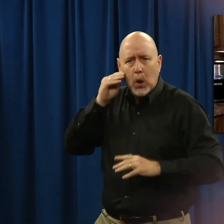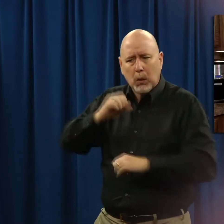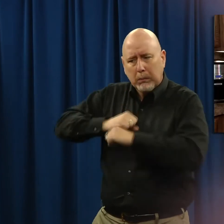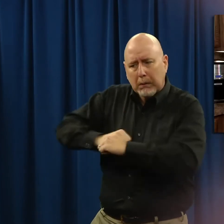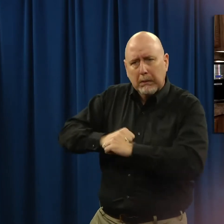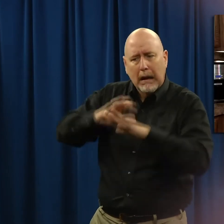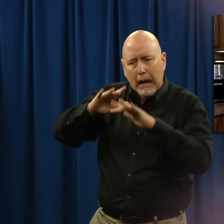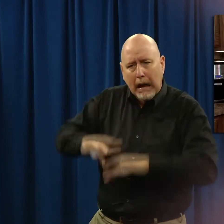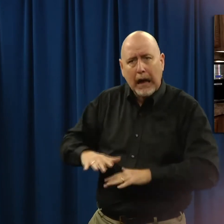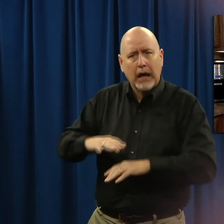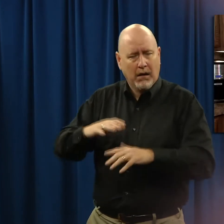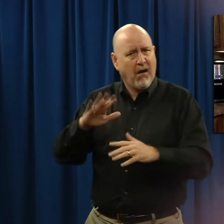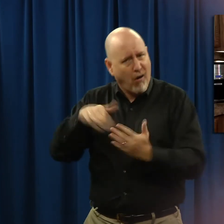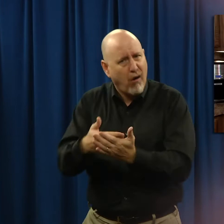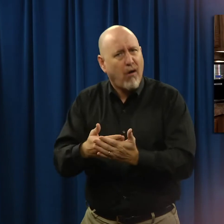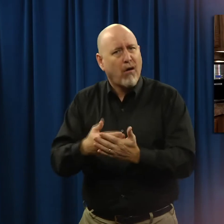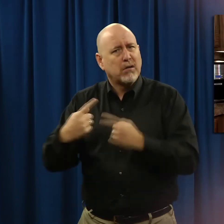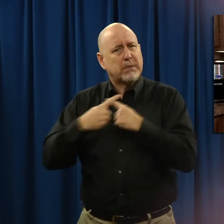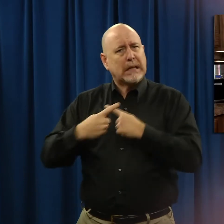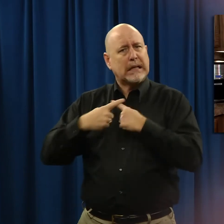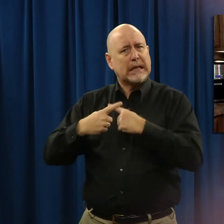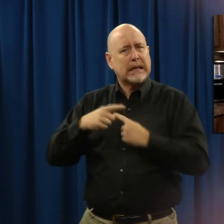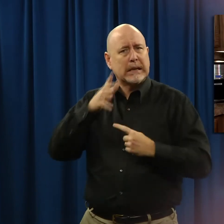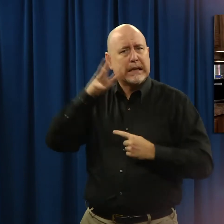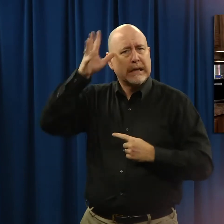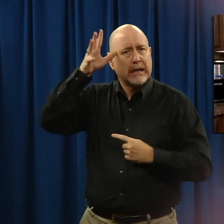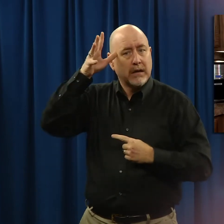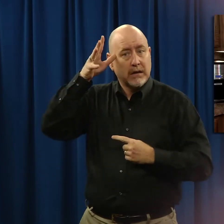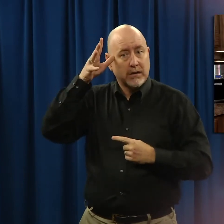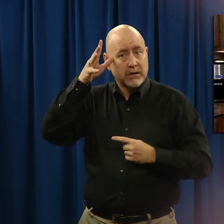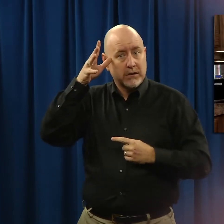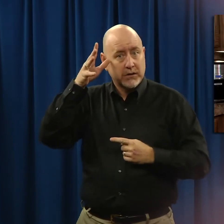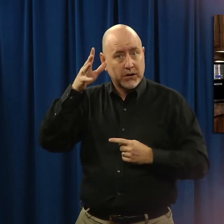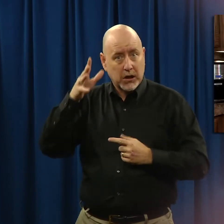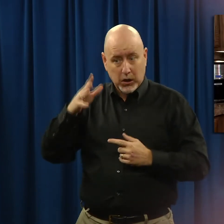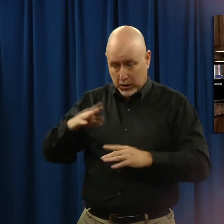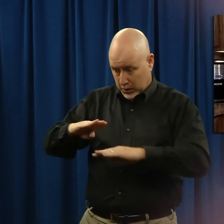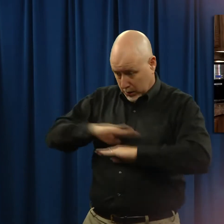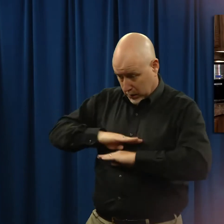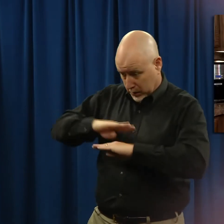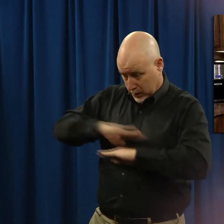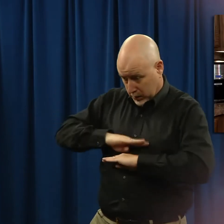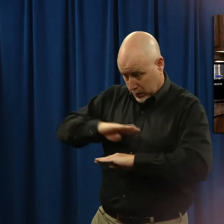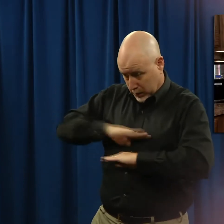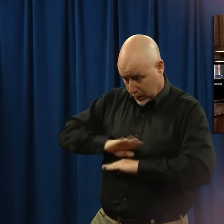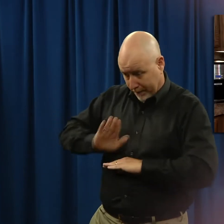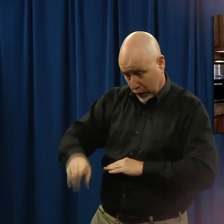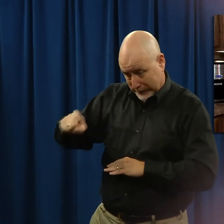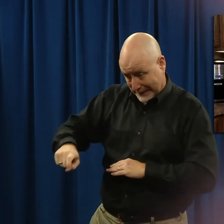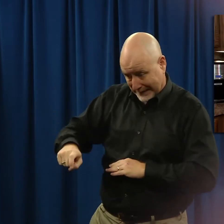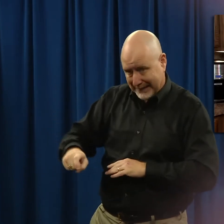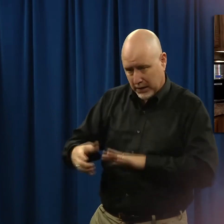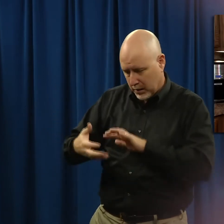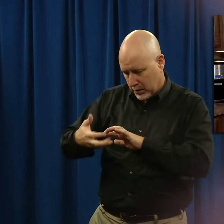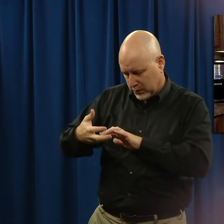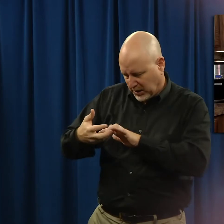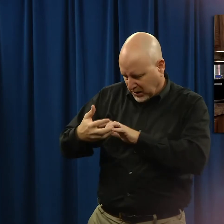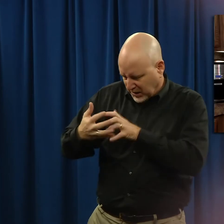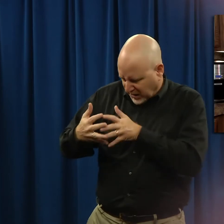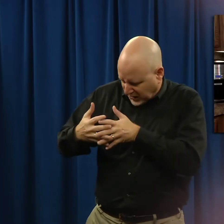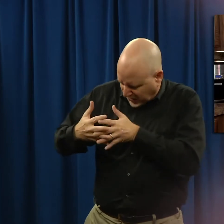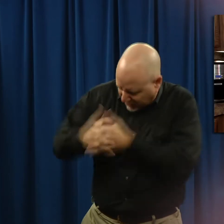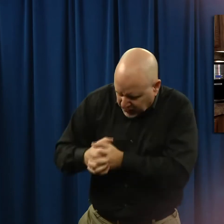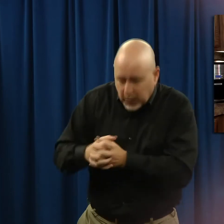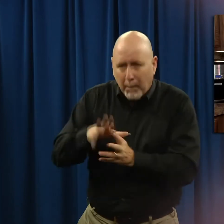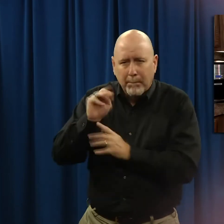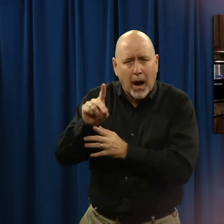as well as for security. So whenever you meet each need of that child, that strong bond that you share grows stronger, and there is no